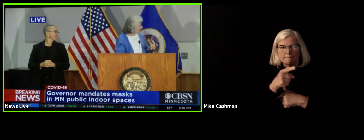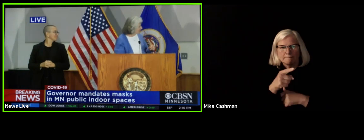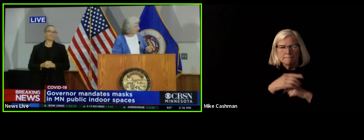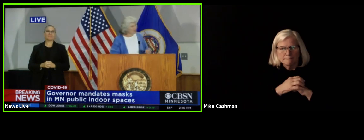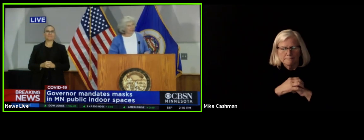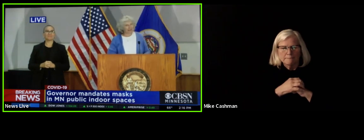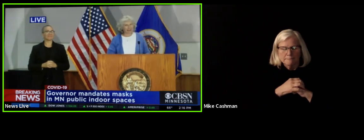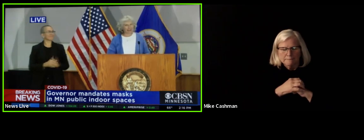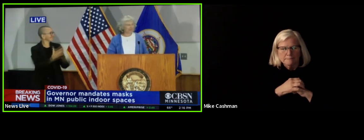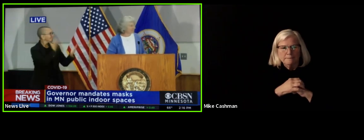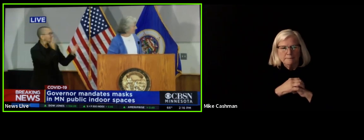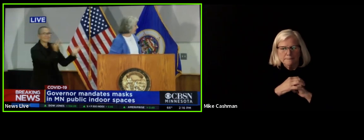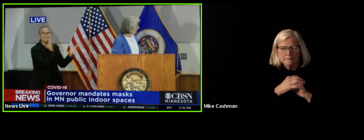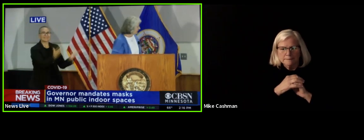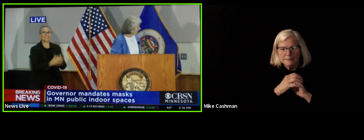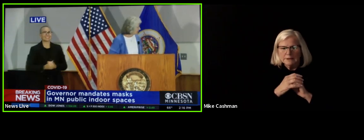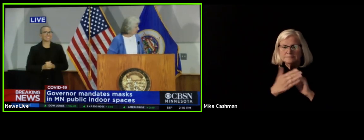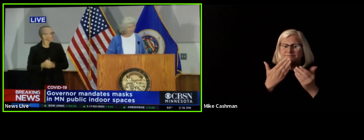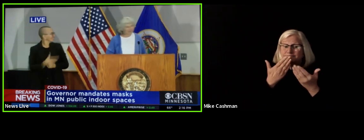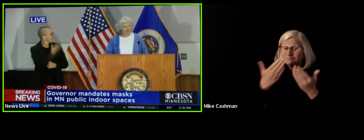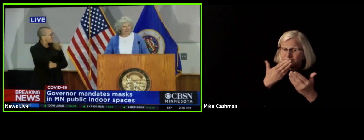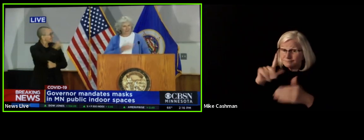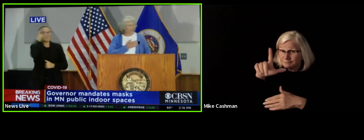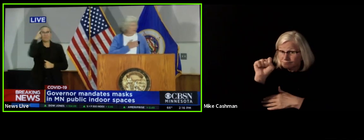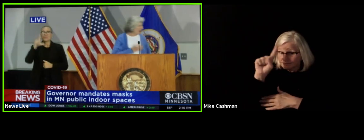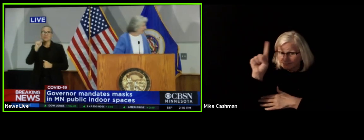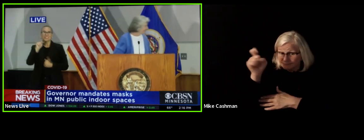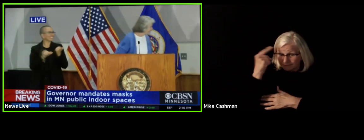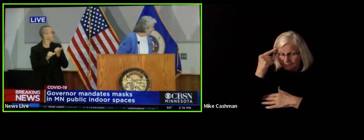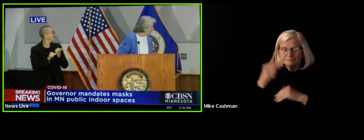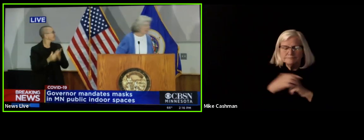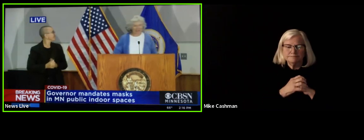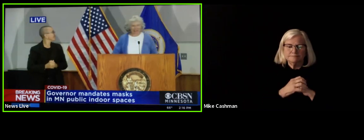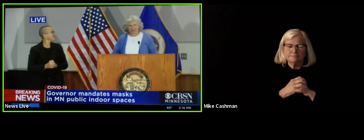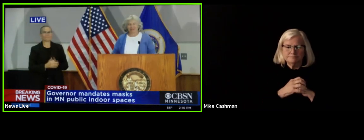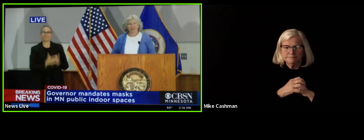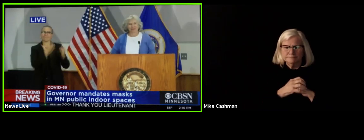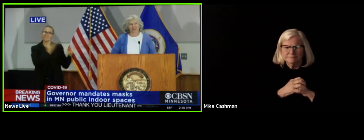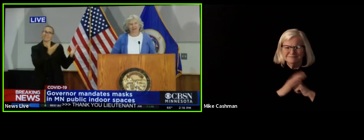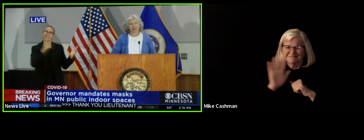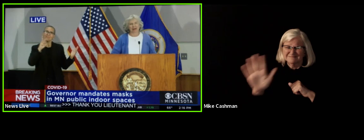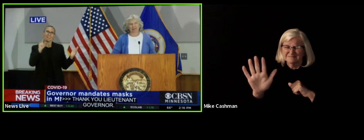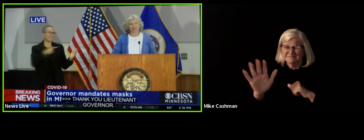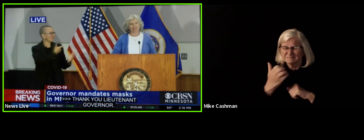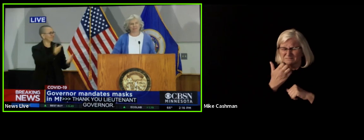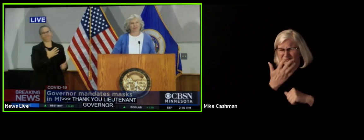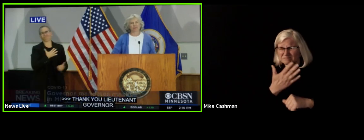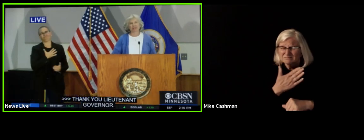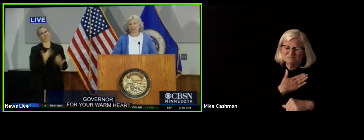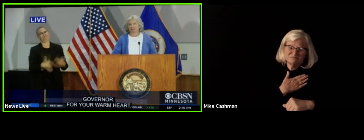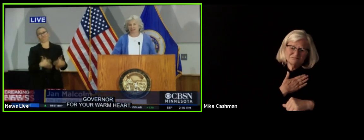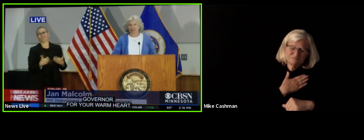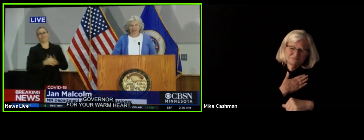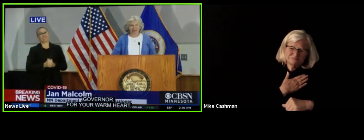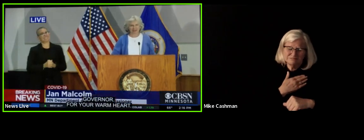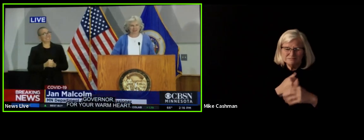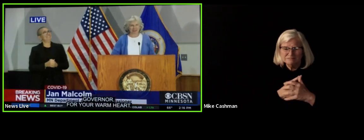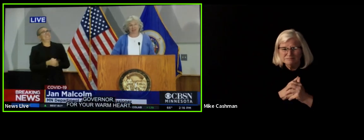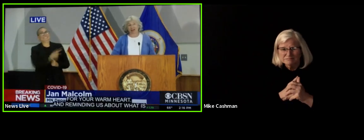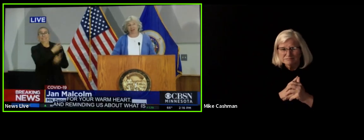Thank you, Lieutenant Governor, for your warm heart and reminding us about what's behind the